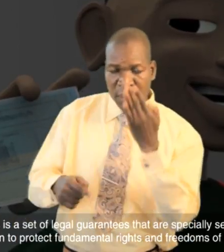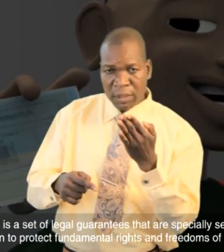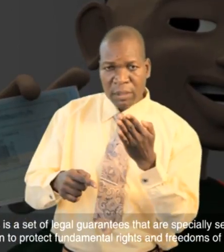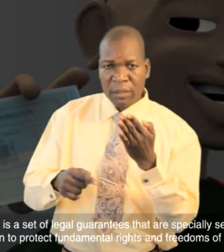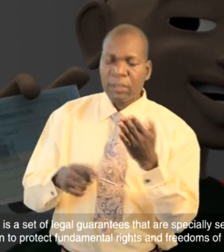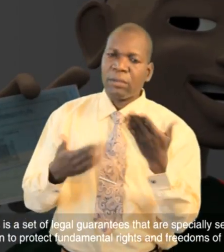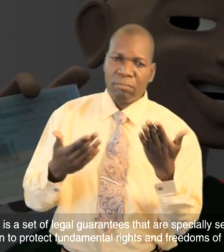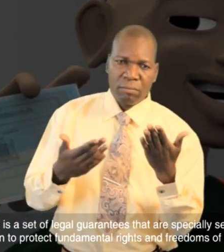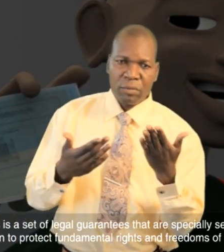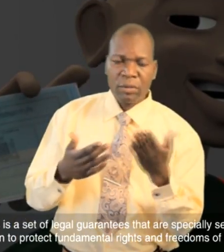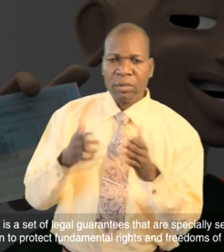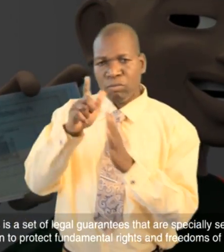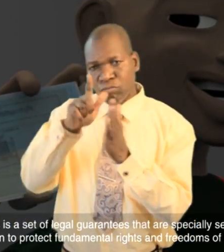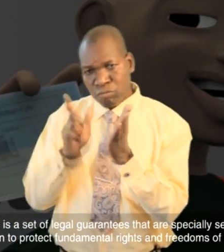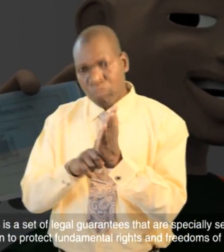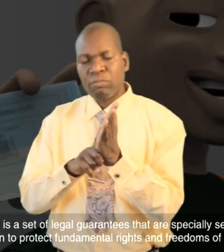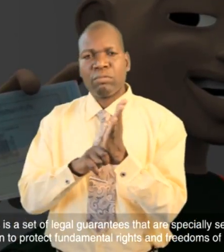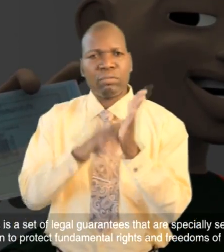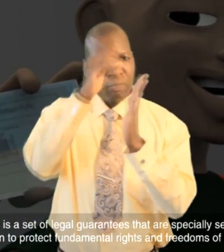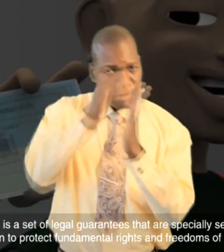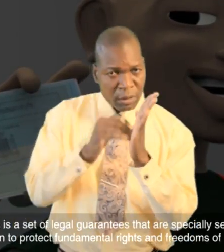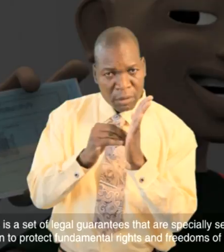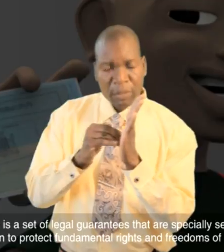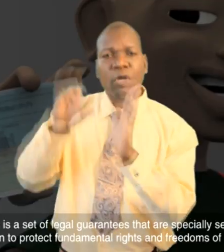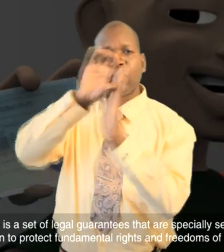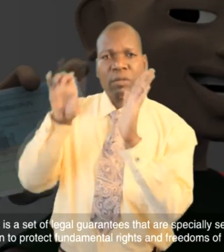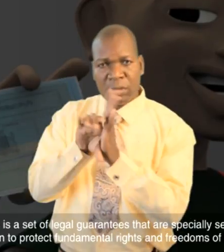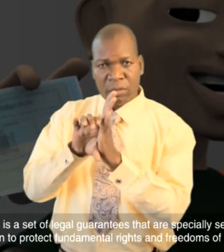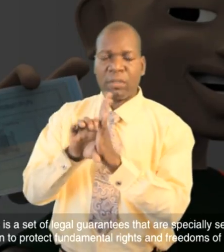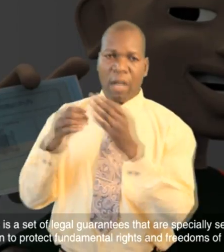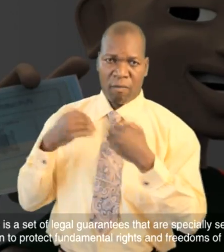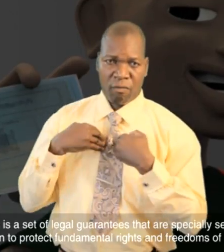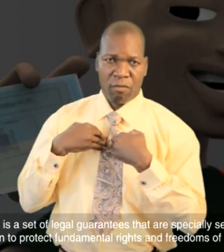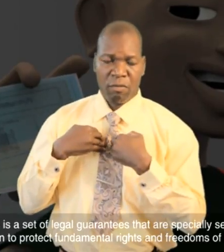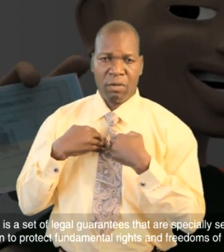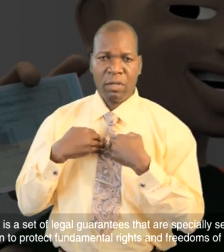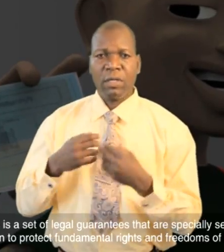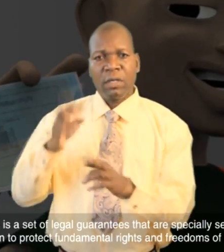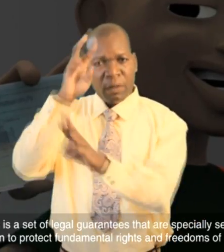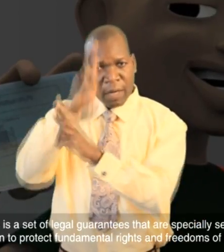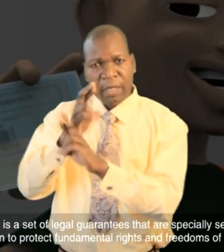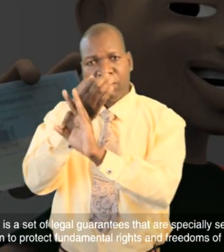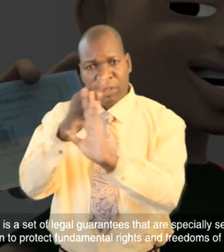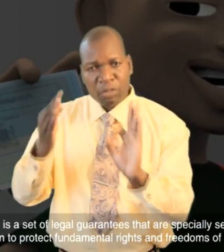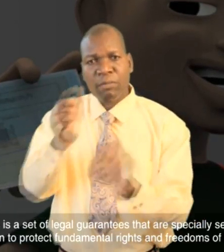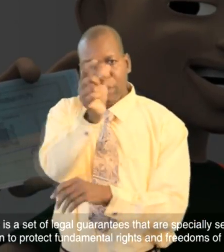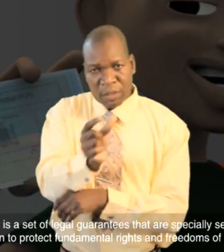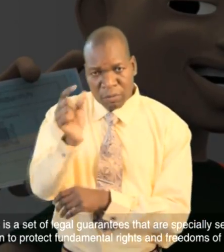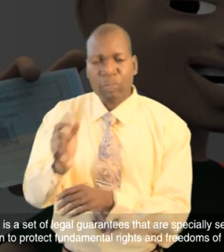are specially set out within the Constitution to protect fundamental rights and freedoms of